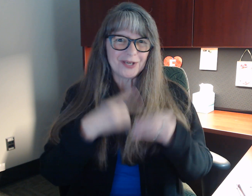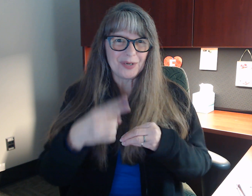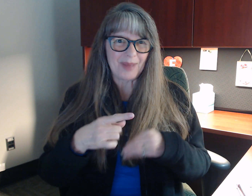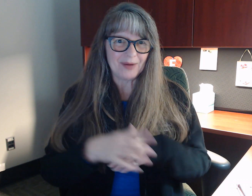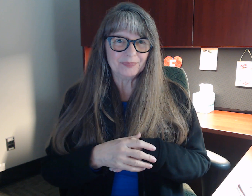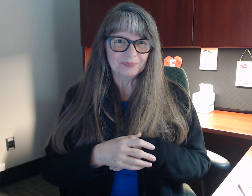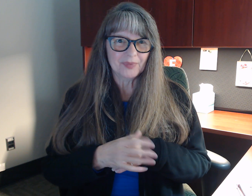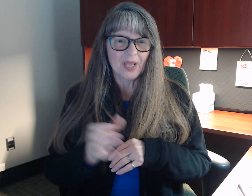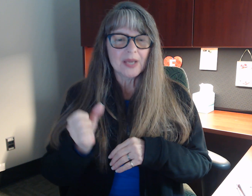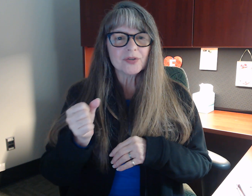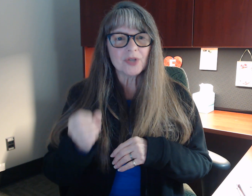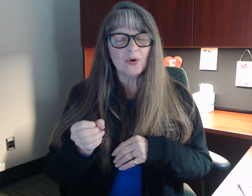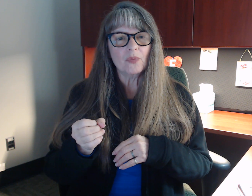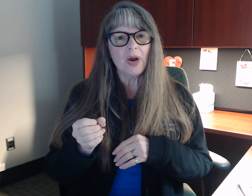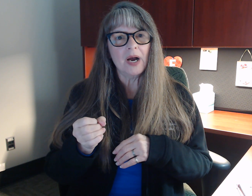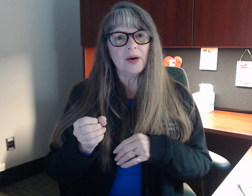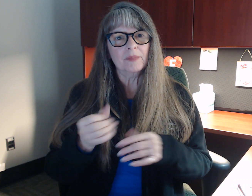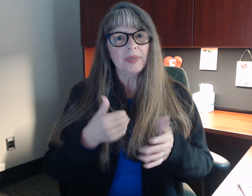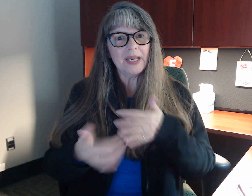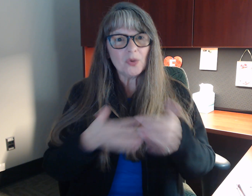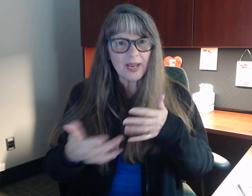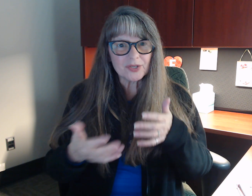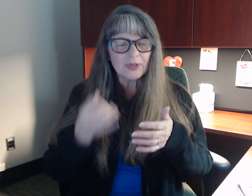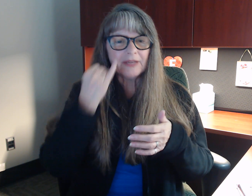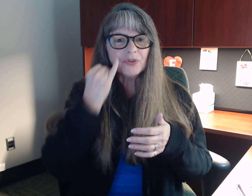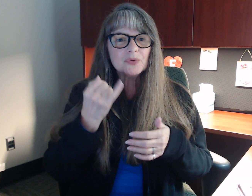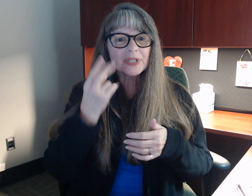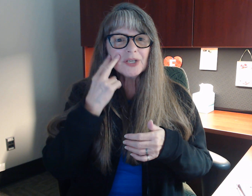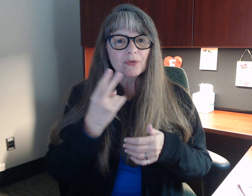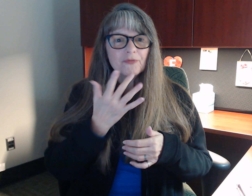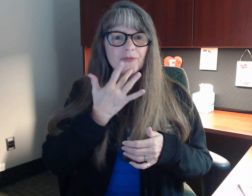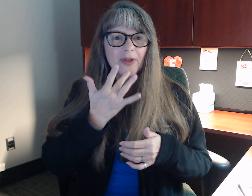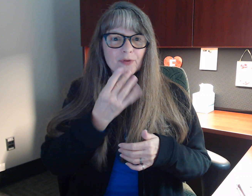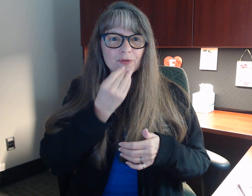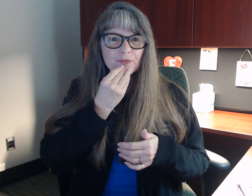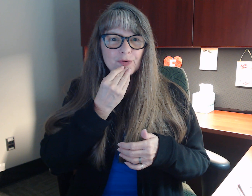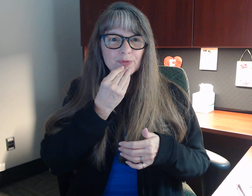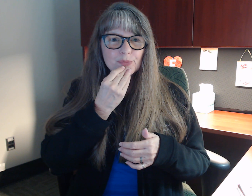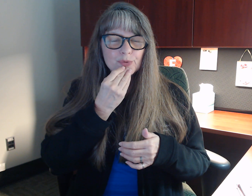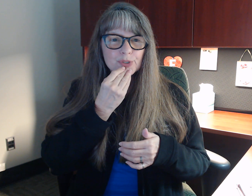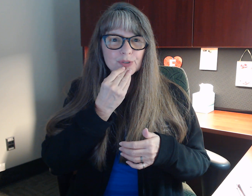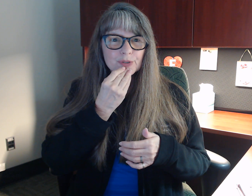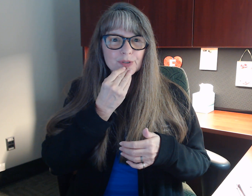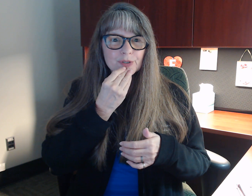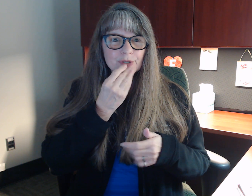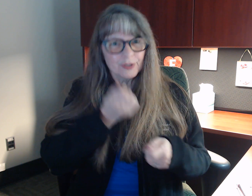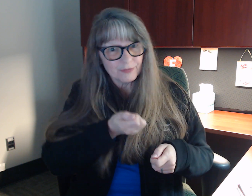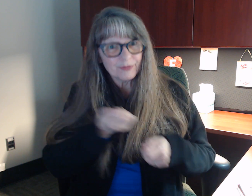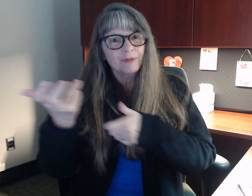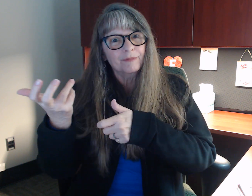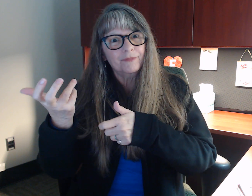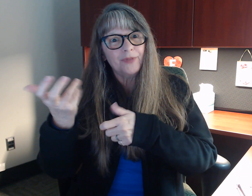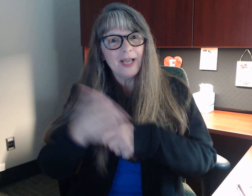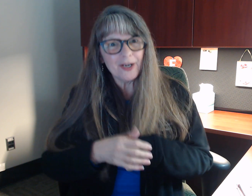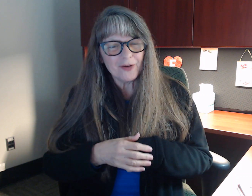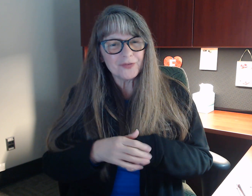about. So anyway, so if you see your favorite foods flying off the